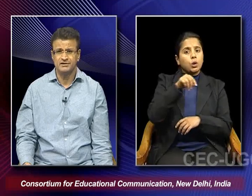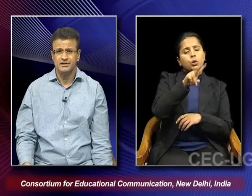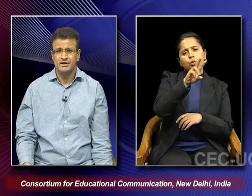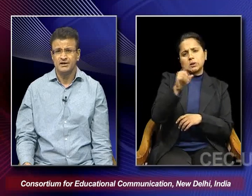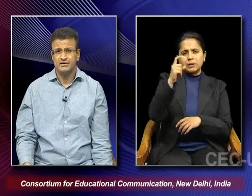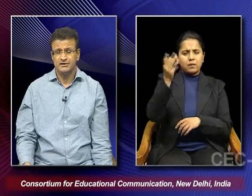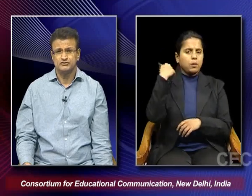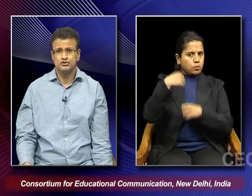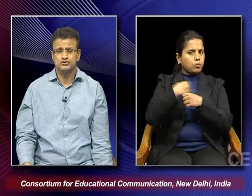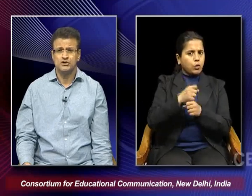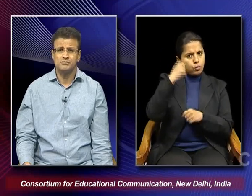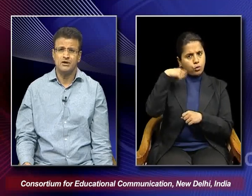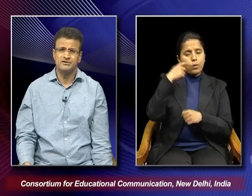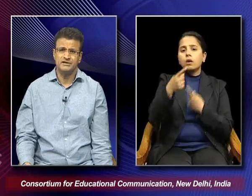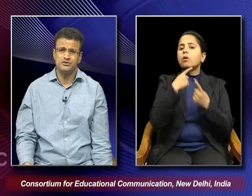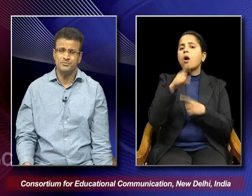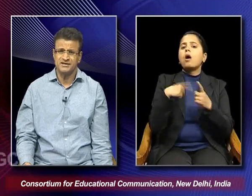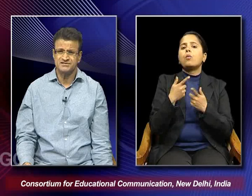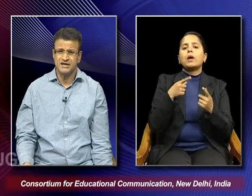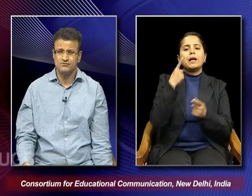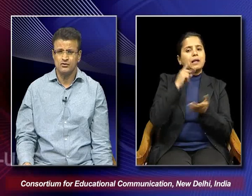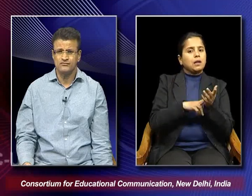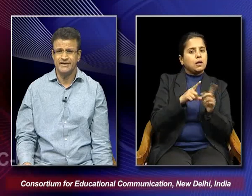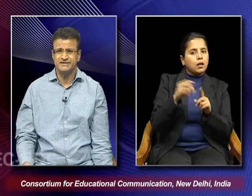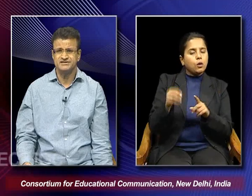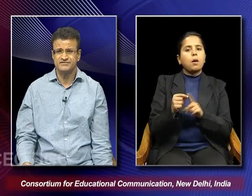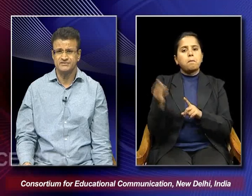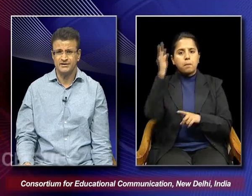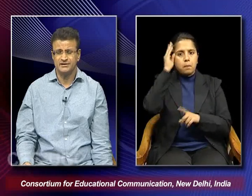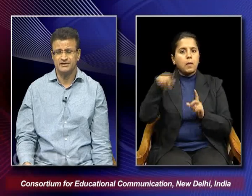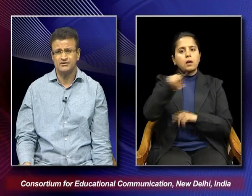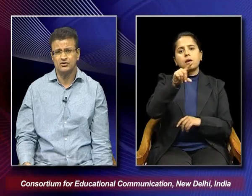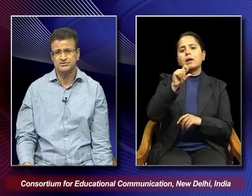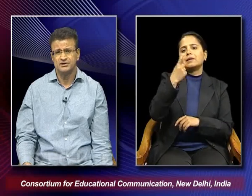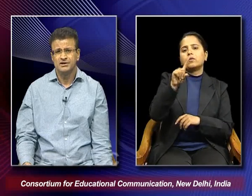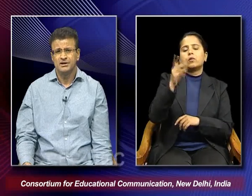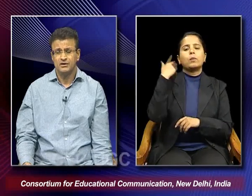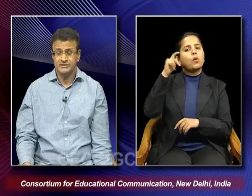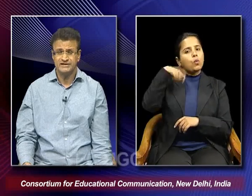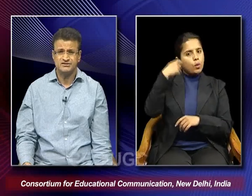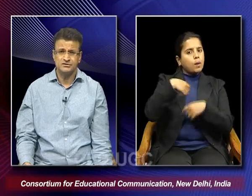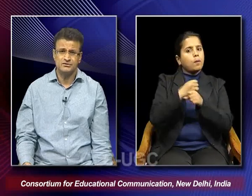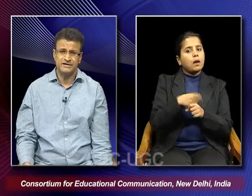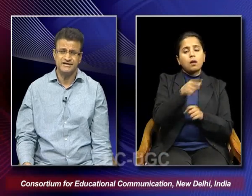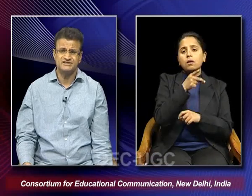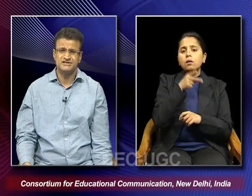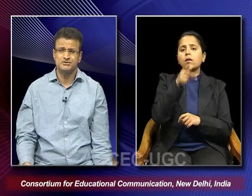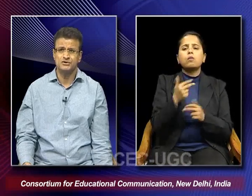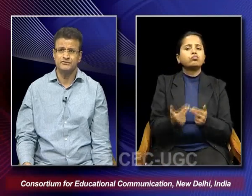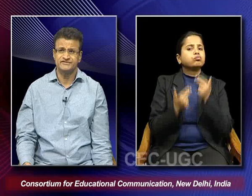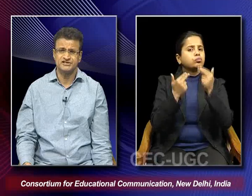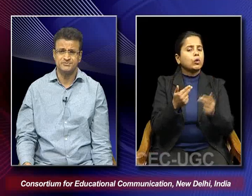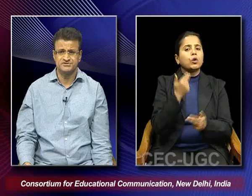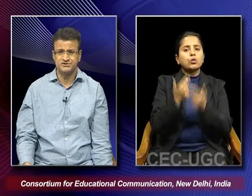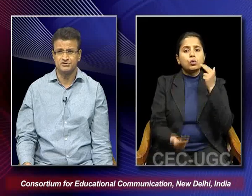2007, it was also talking about the Indo-Pakistan War of 1971, and it talks or tells or narrates the story